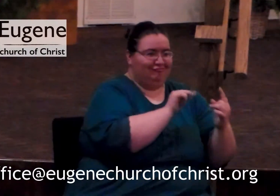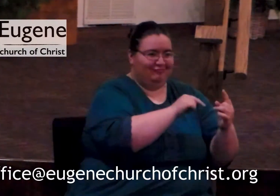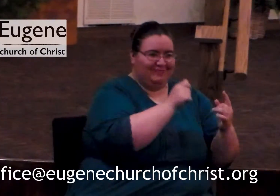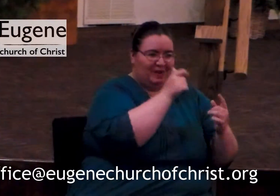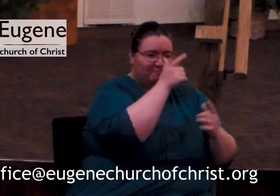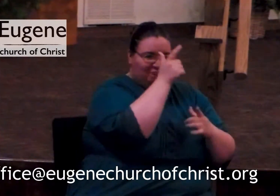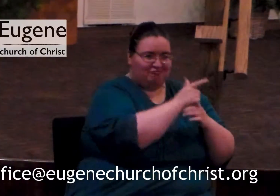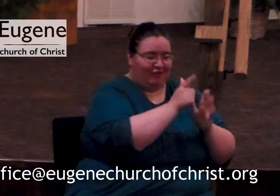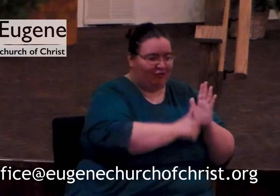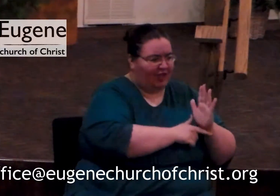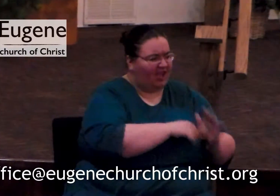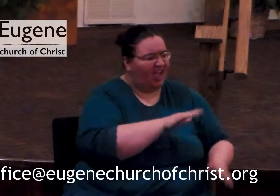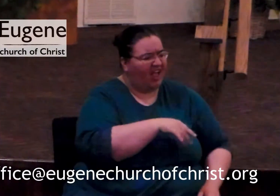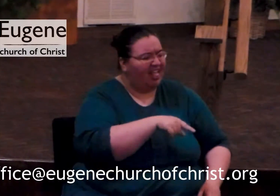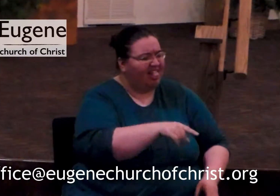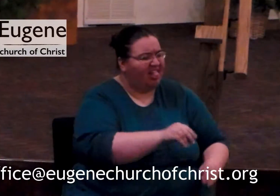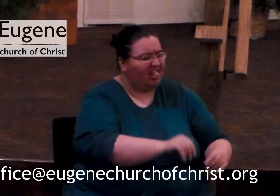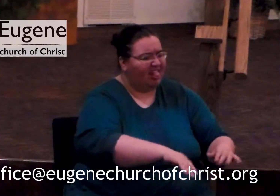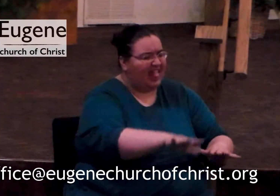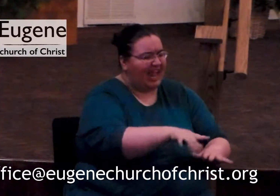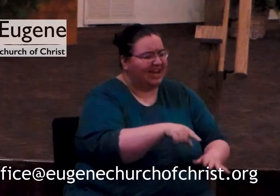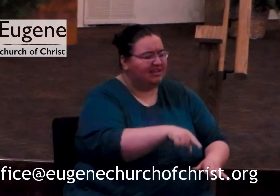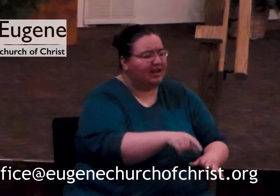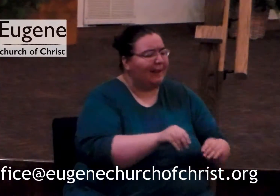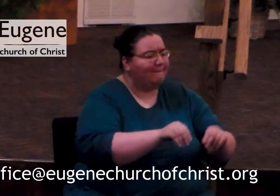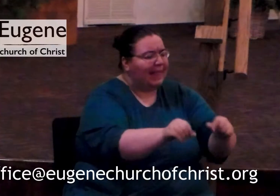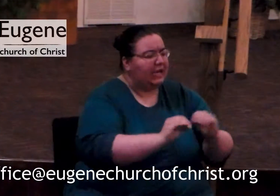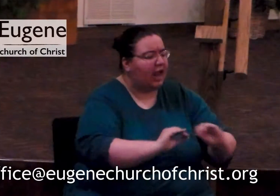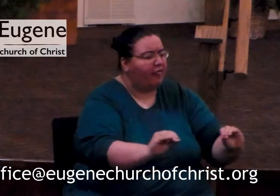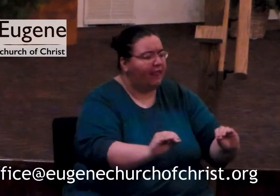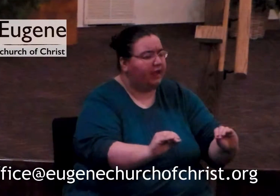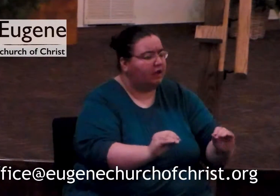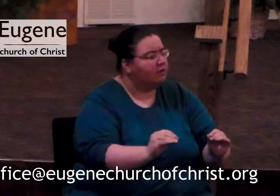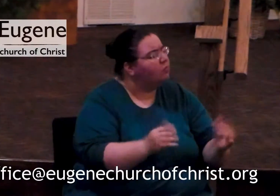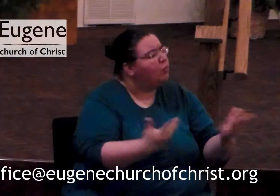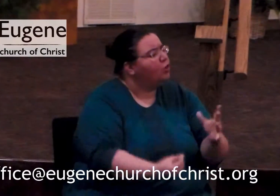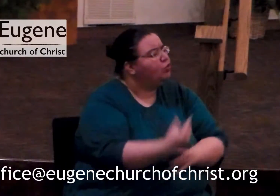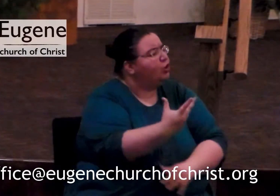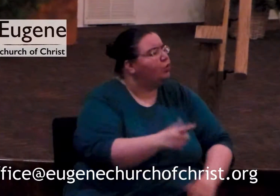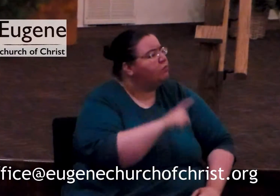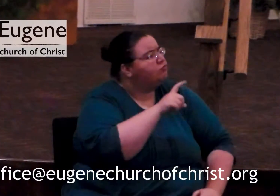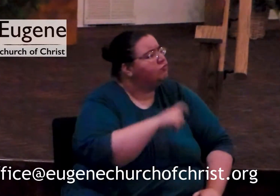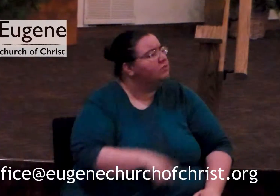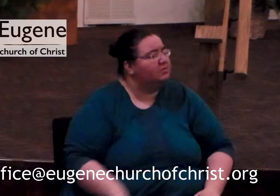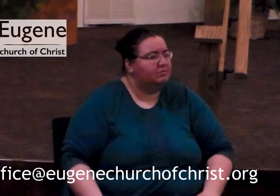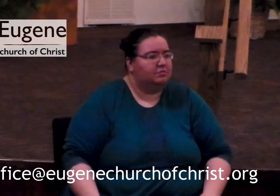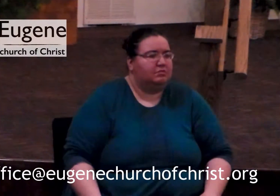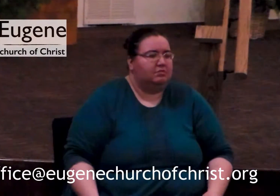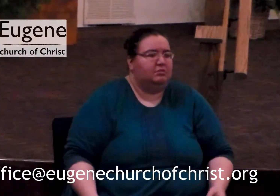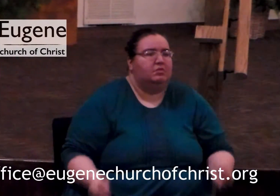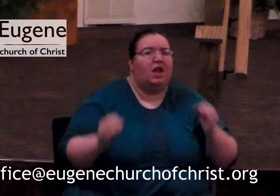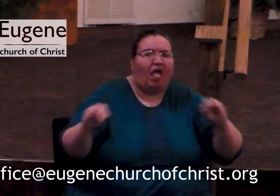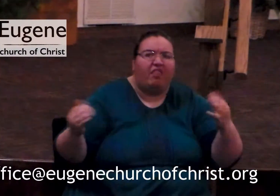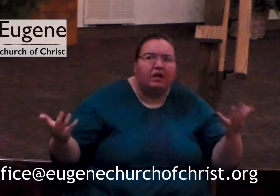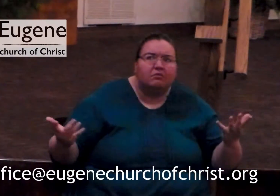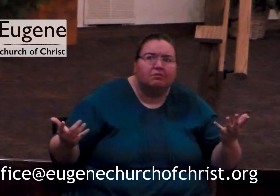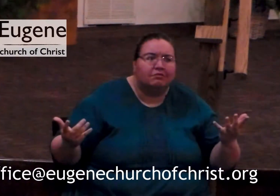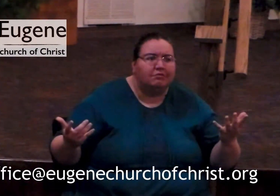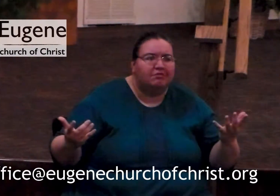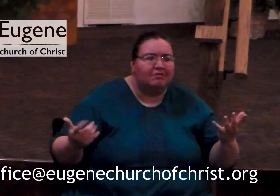you didn't plant anything, how did that crop work out? He would tell you, nothing. I didn't plant anything there. And he understands